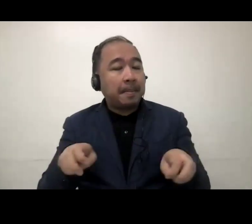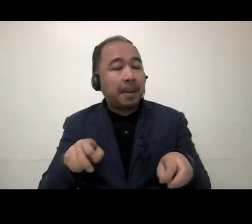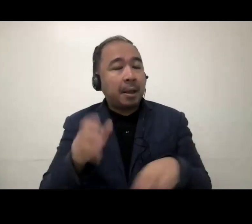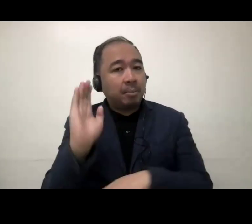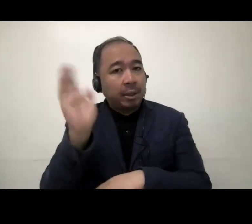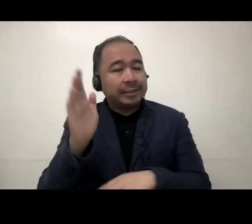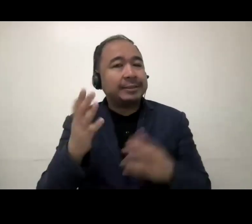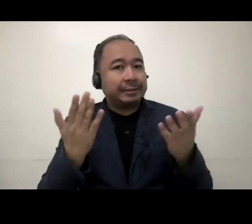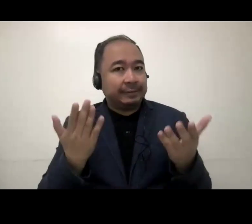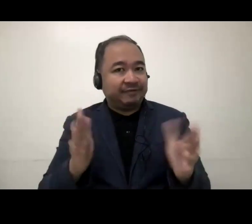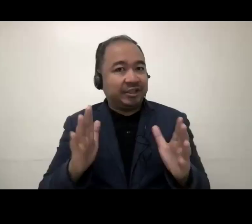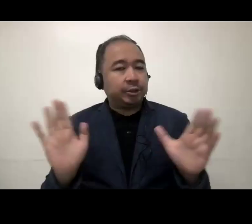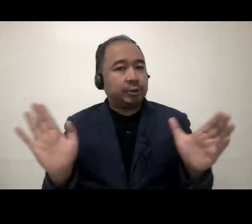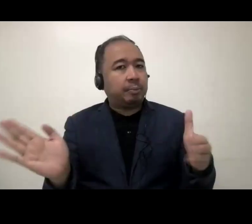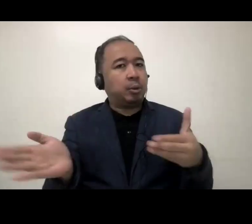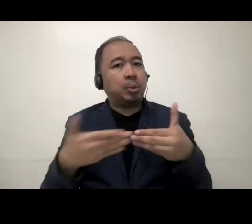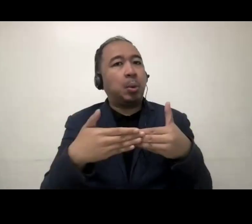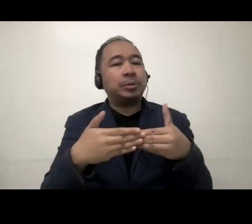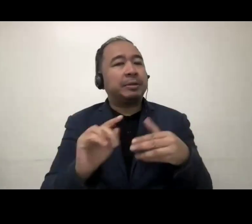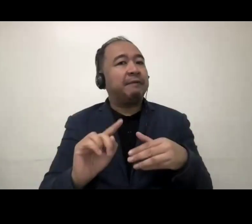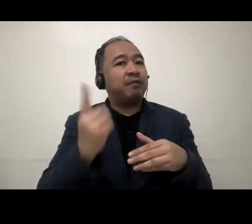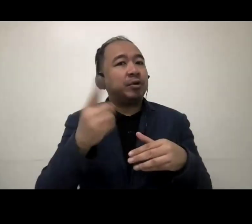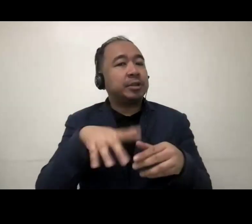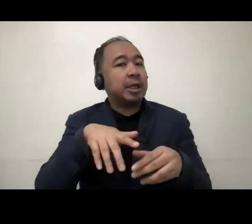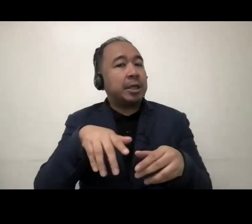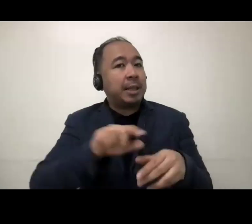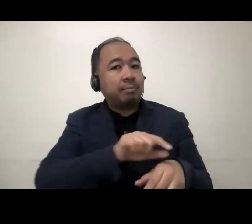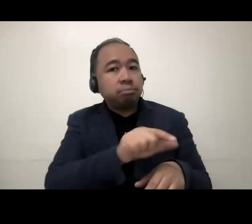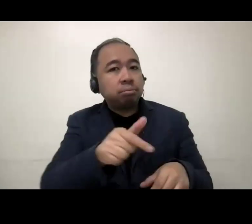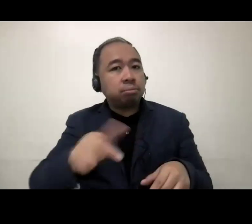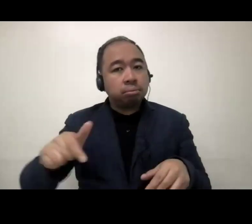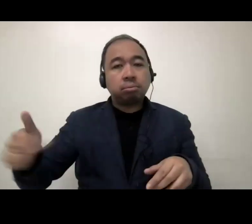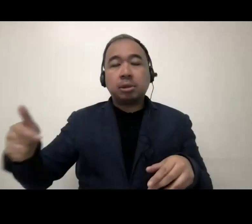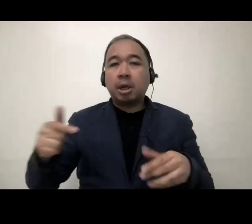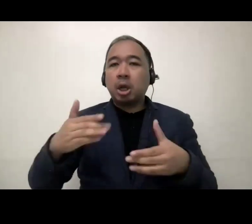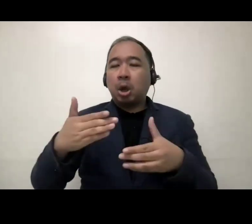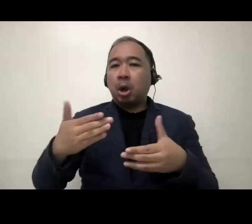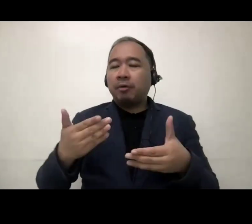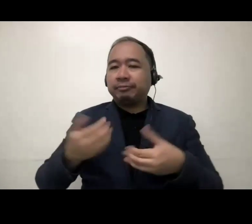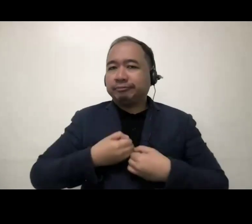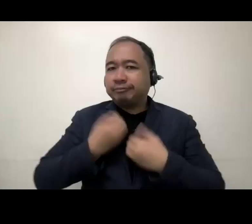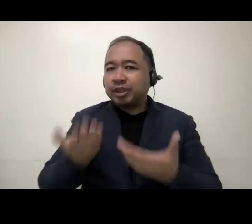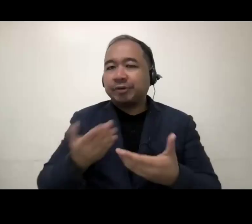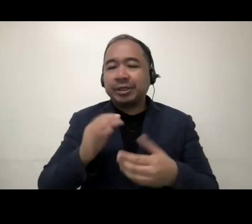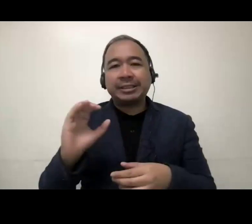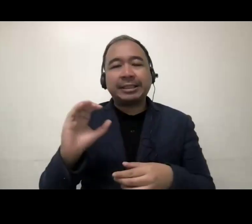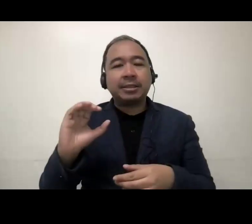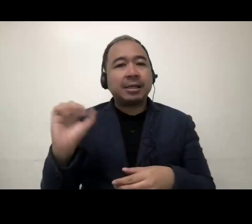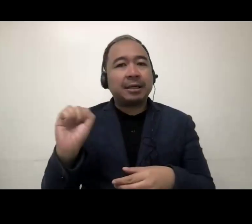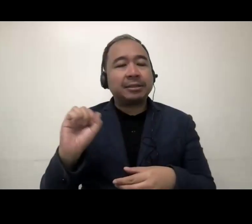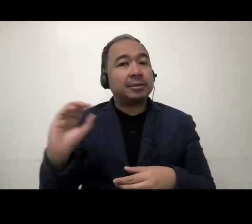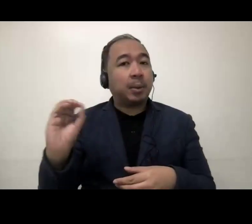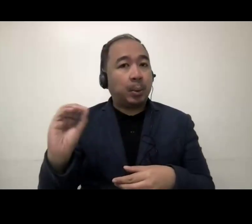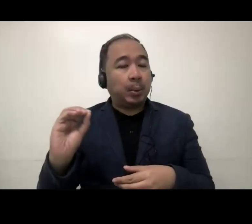to a close the first round of sharing, which is from the CSOs. And I guess just to sum up, you'll see that